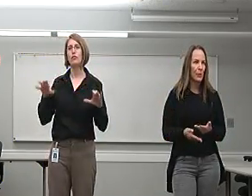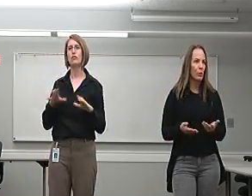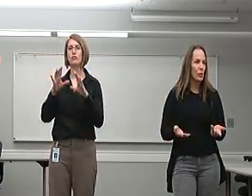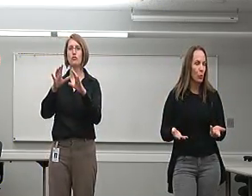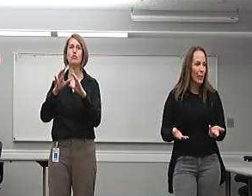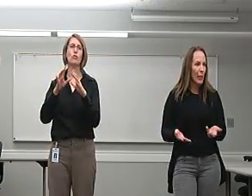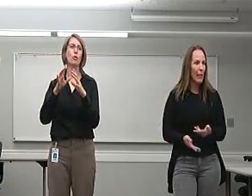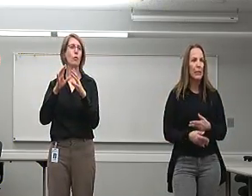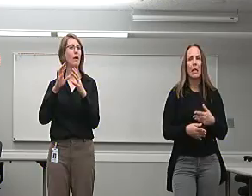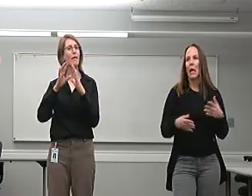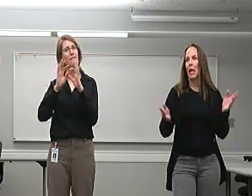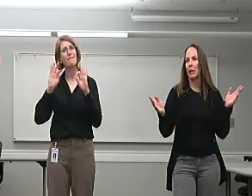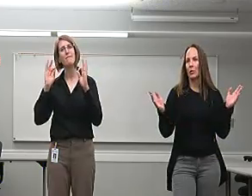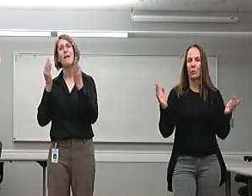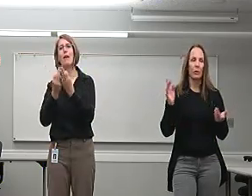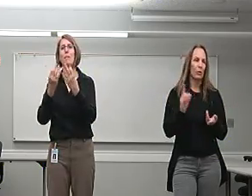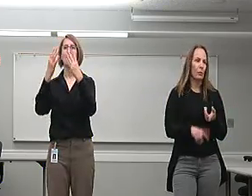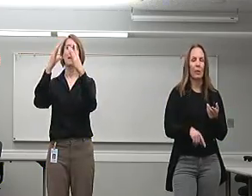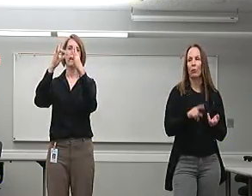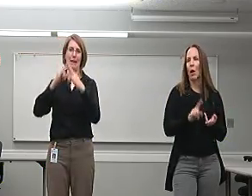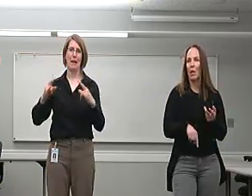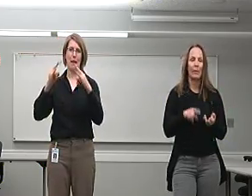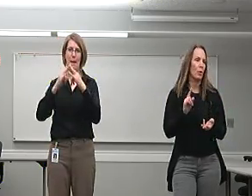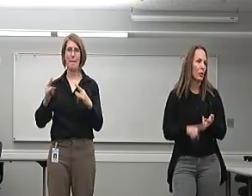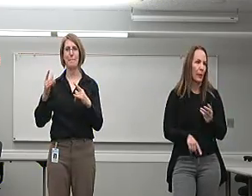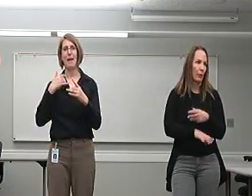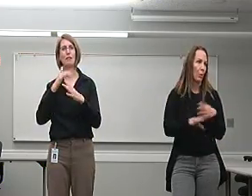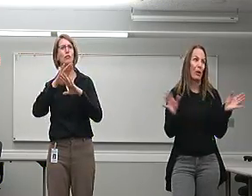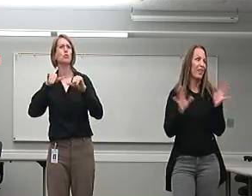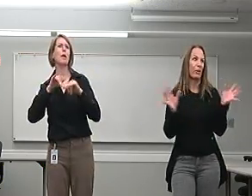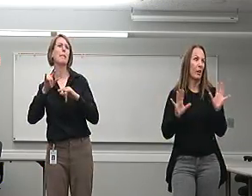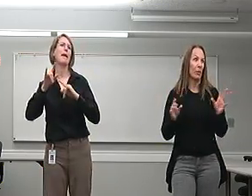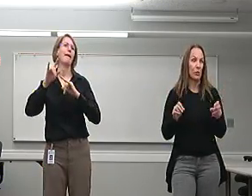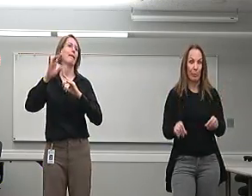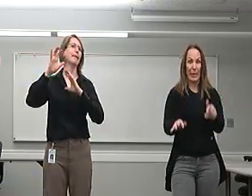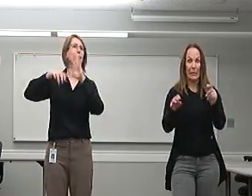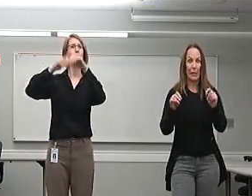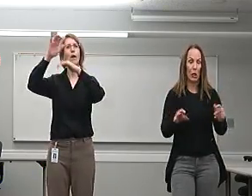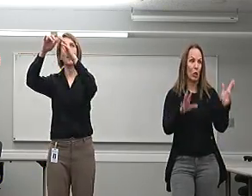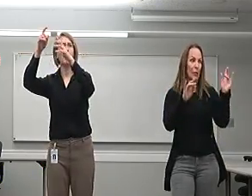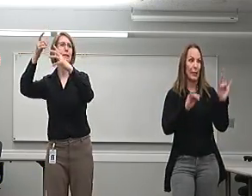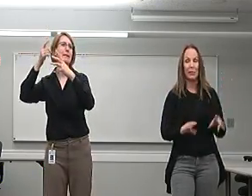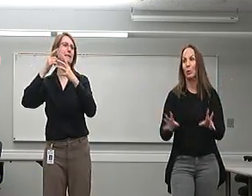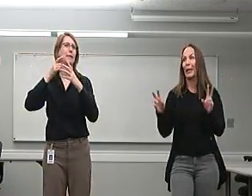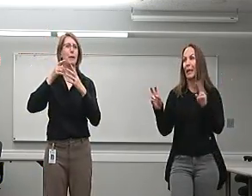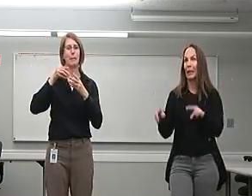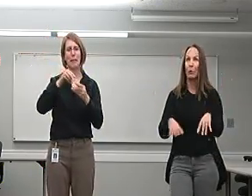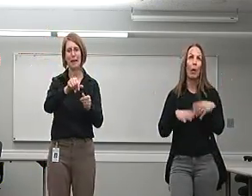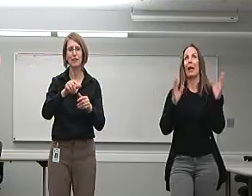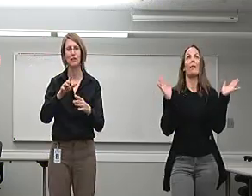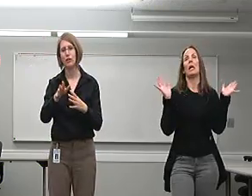weekend, and there's, swimming and rock climbing and horseback riding or whatever there is, or planting and gardening and swinging and whatever,